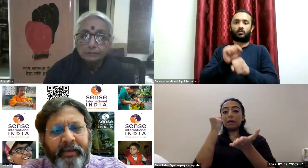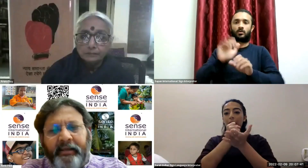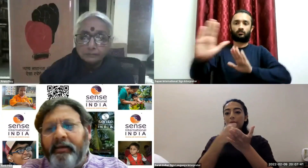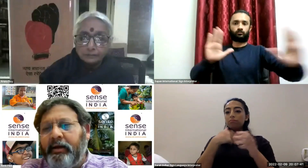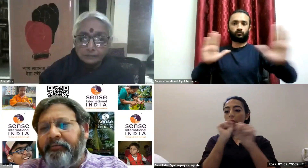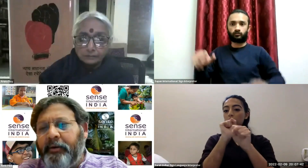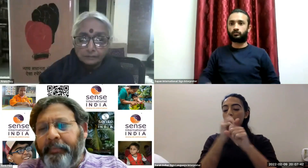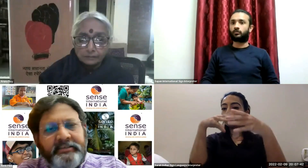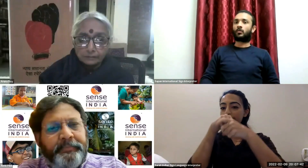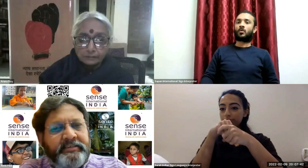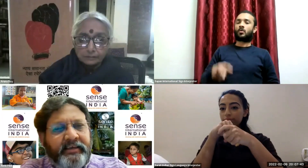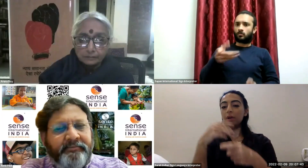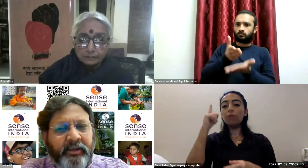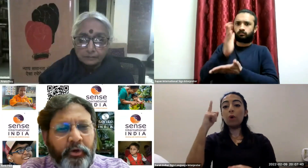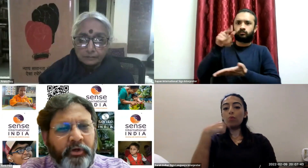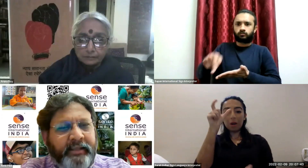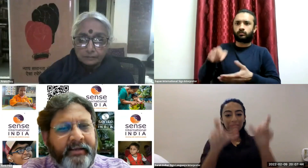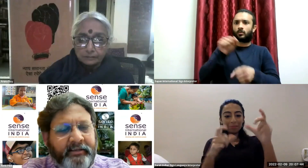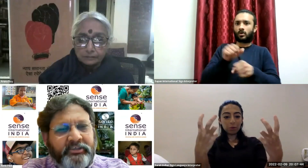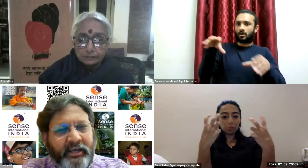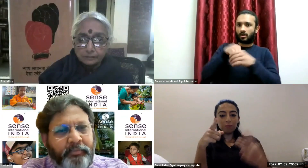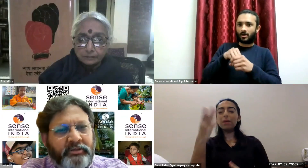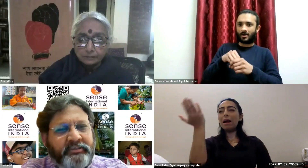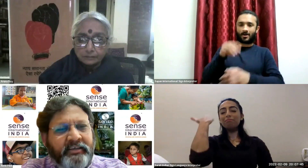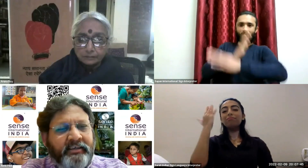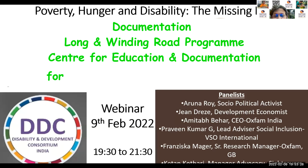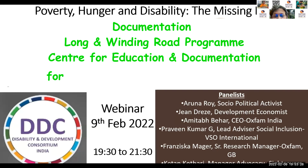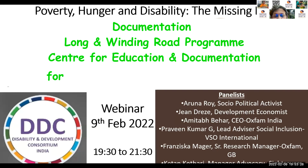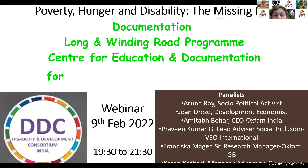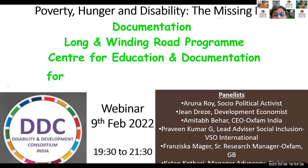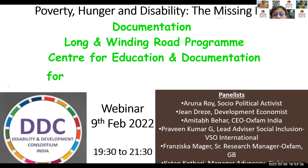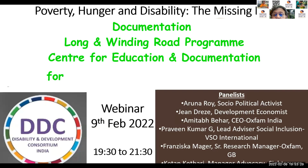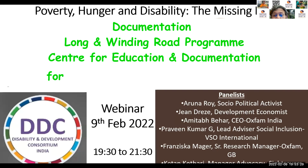framework, that many of our participants have echoed that in the chat box.